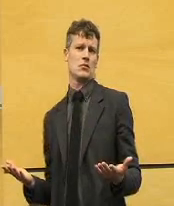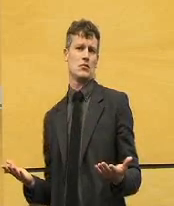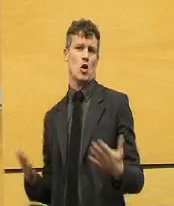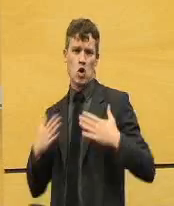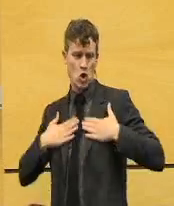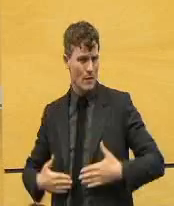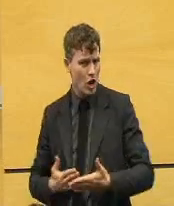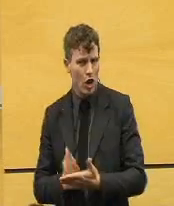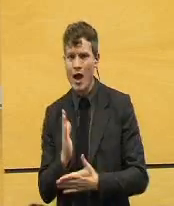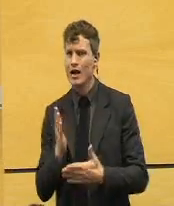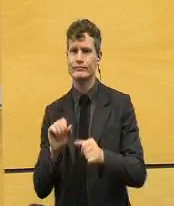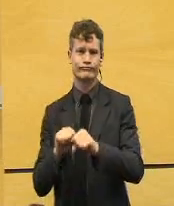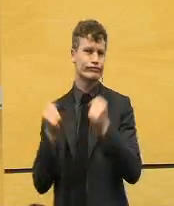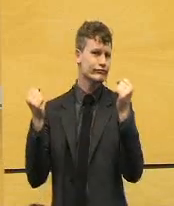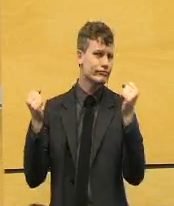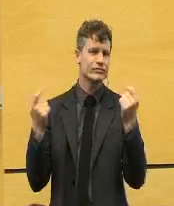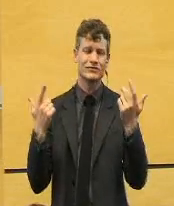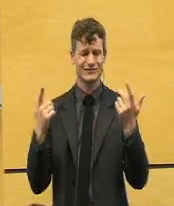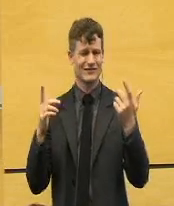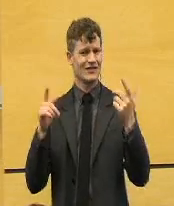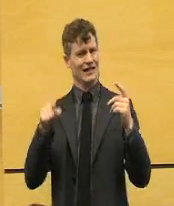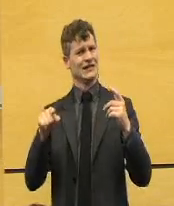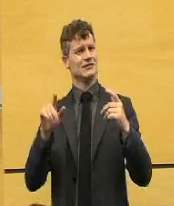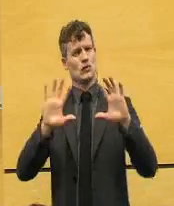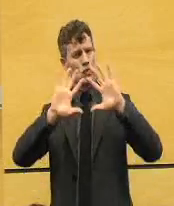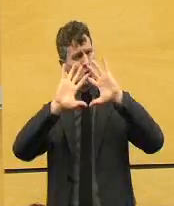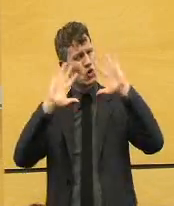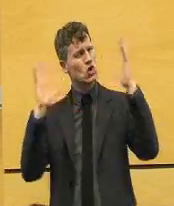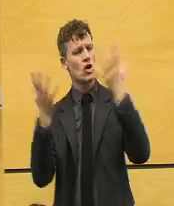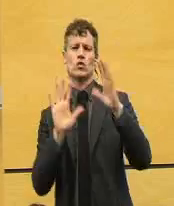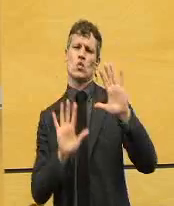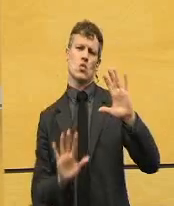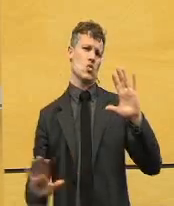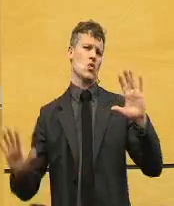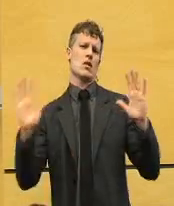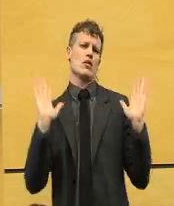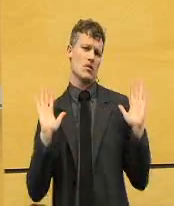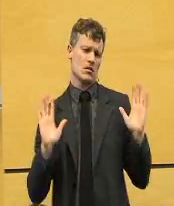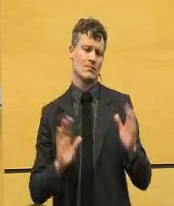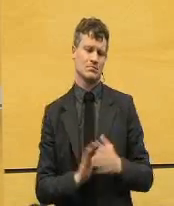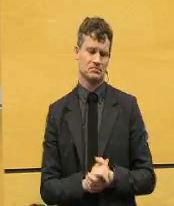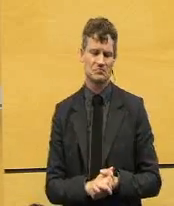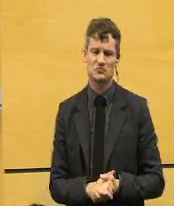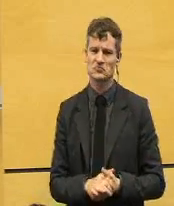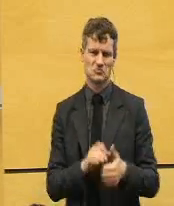all parts of the world. This is my first comment. And